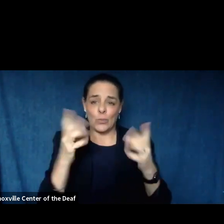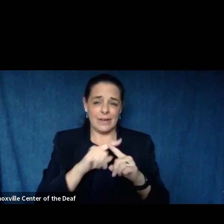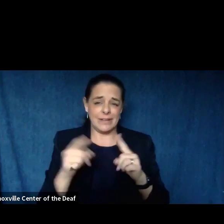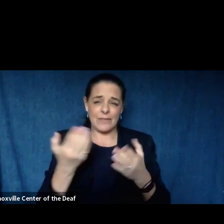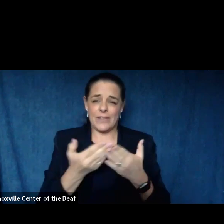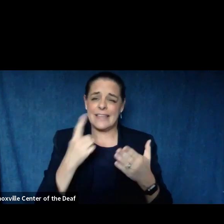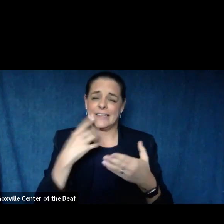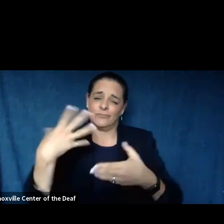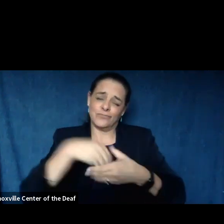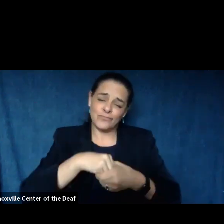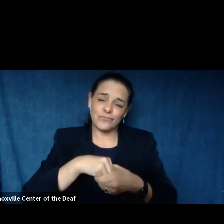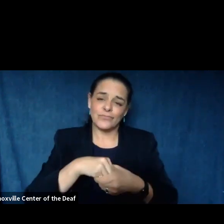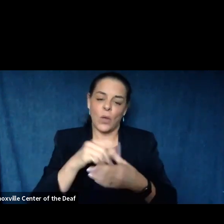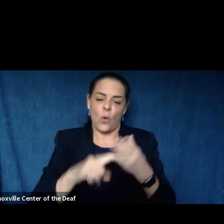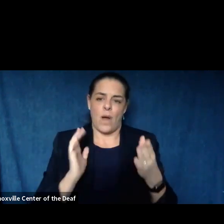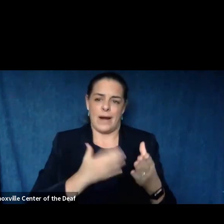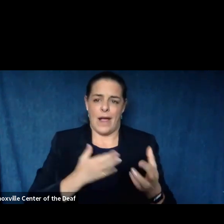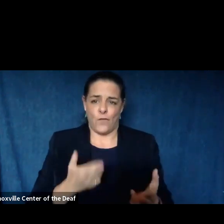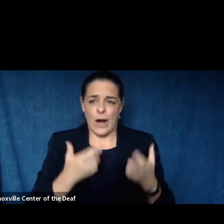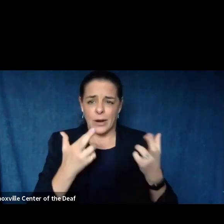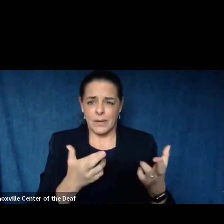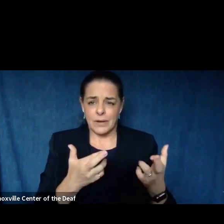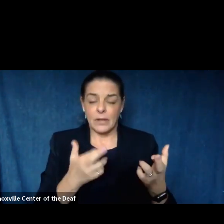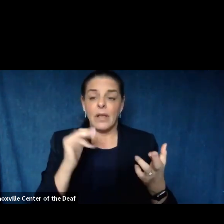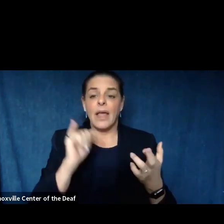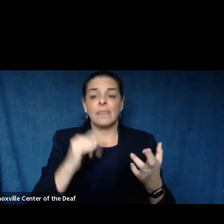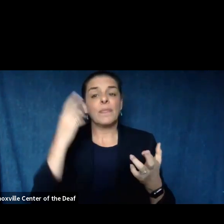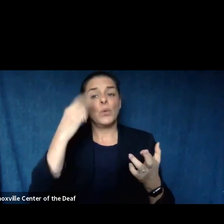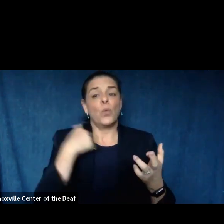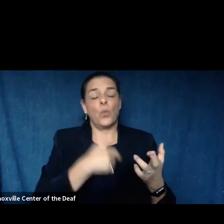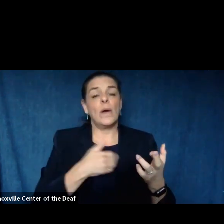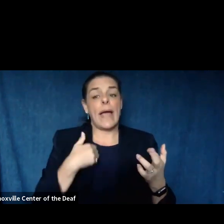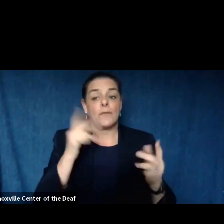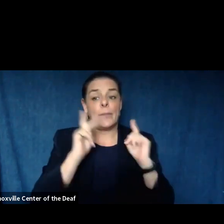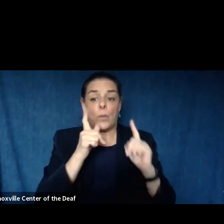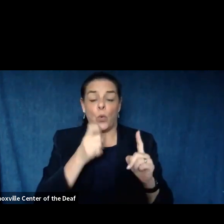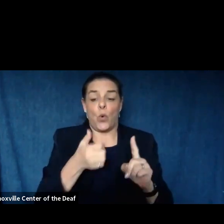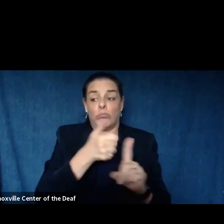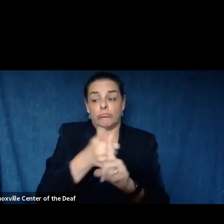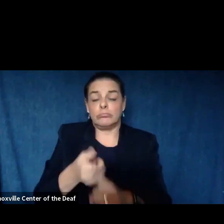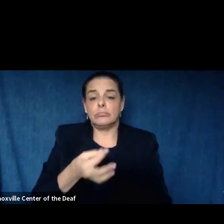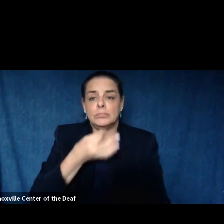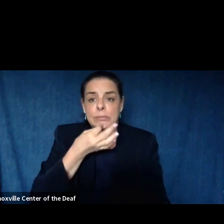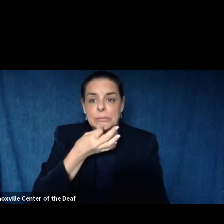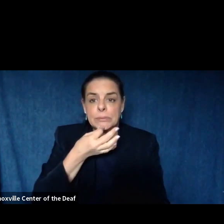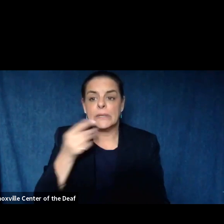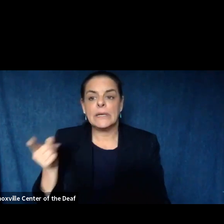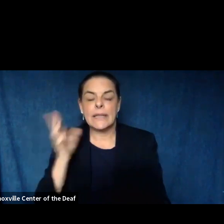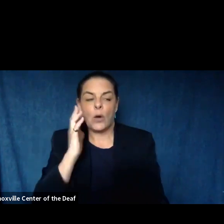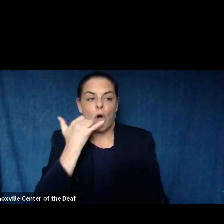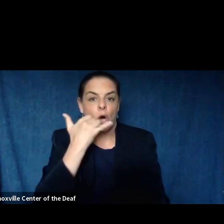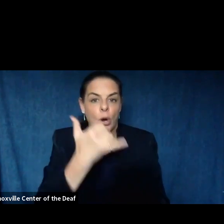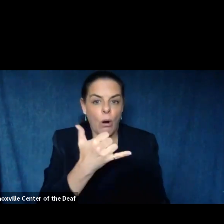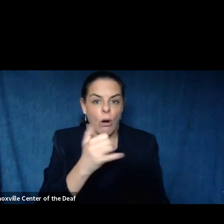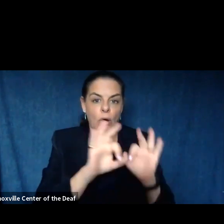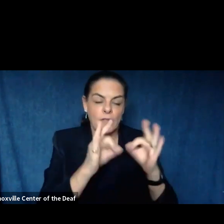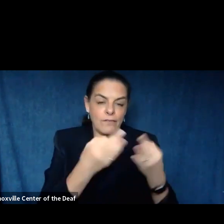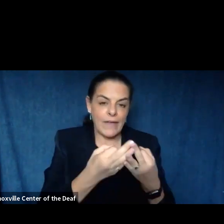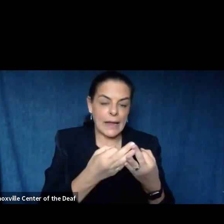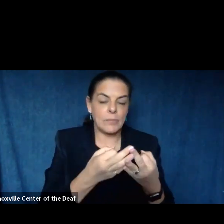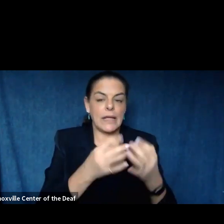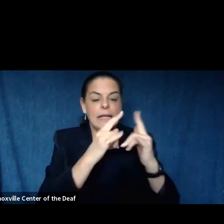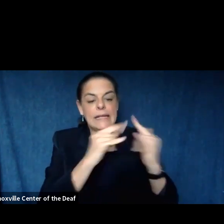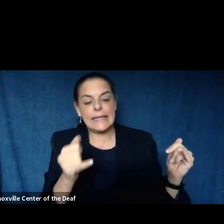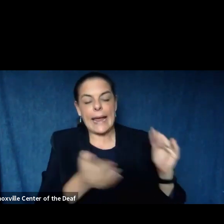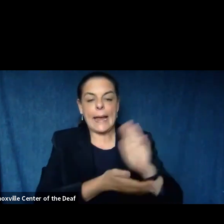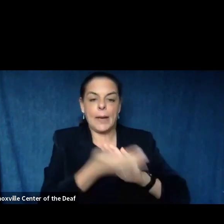our recommendations are. And that's why we have experts who are going to be calling the family and the camp operator, getting